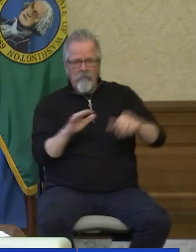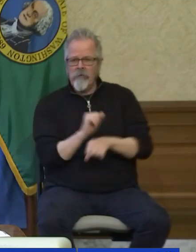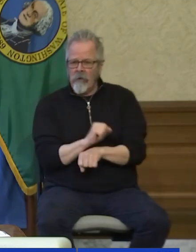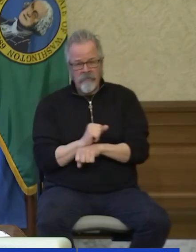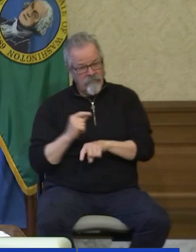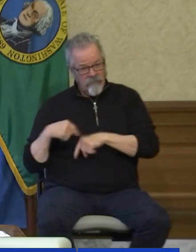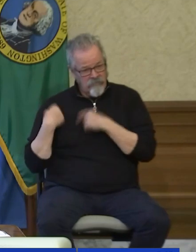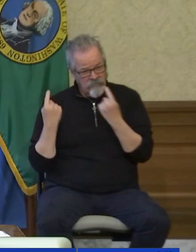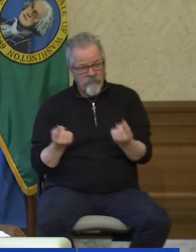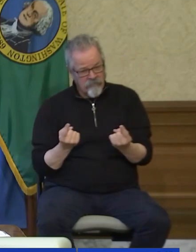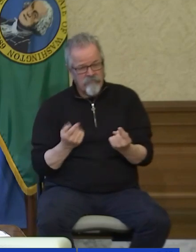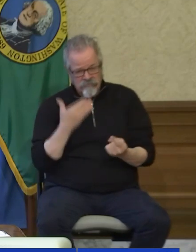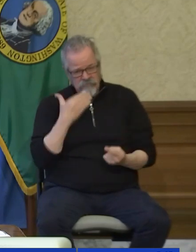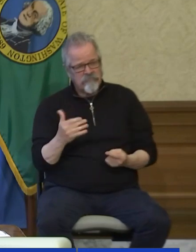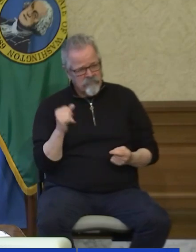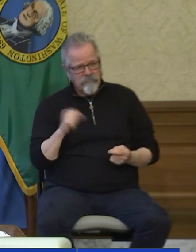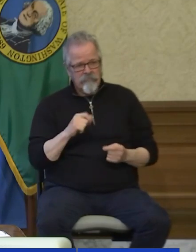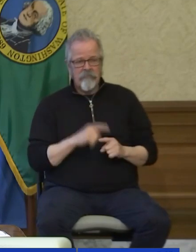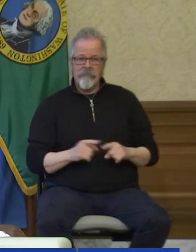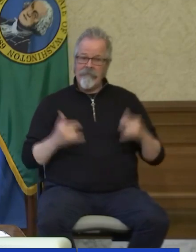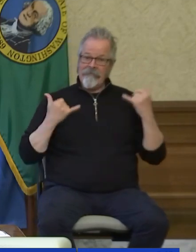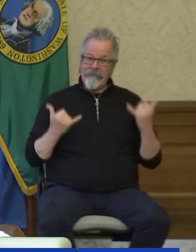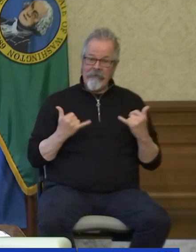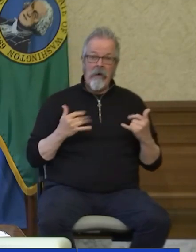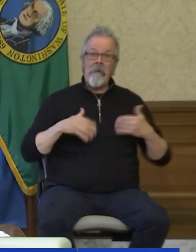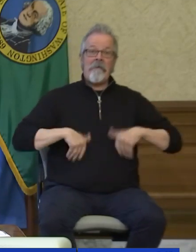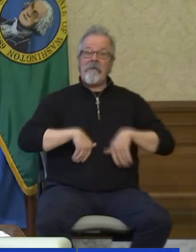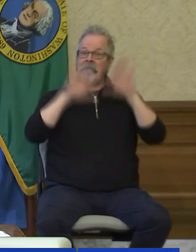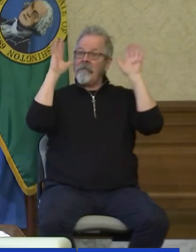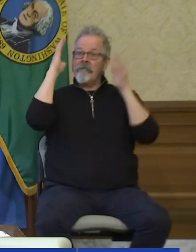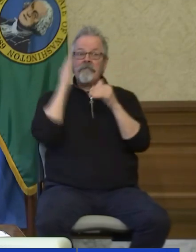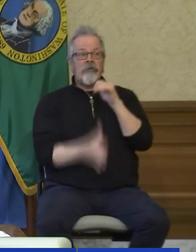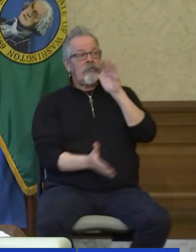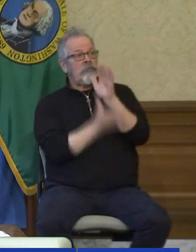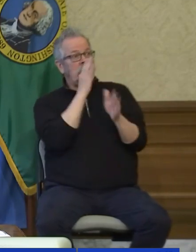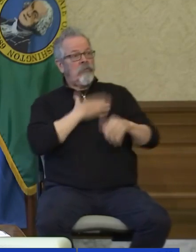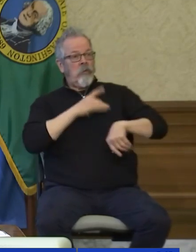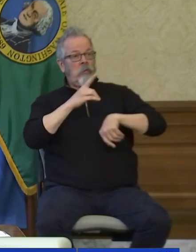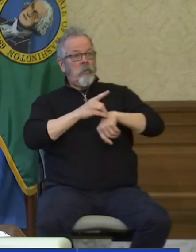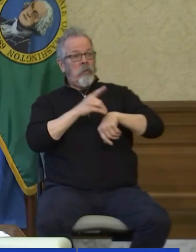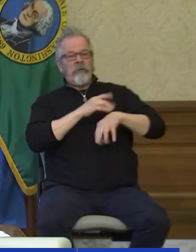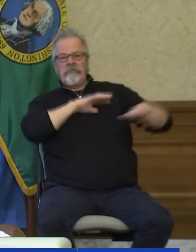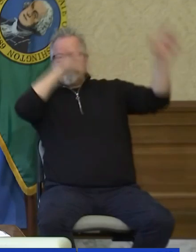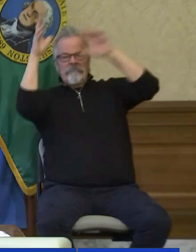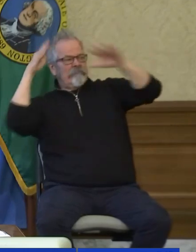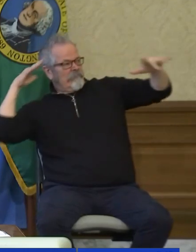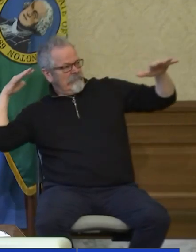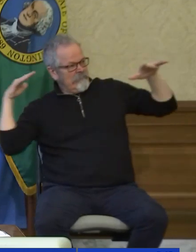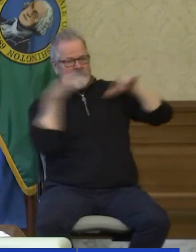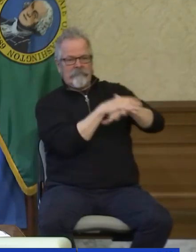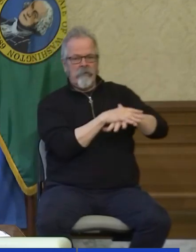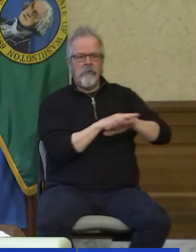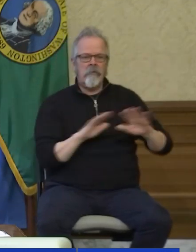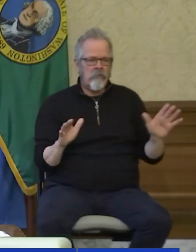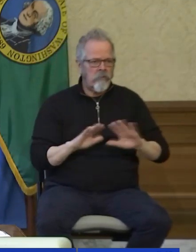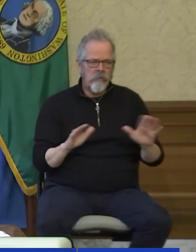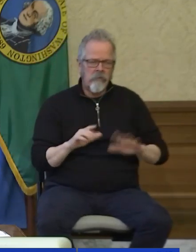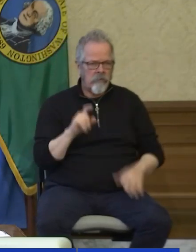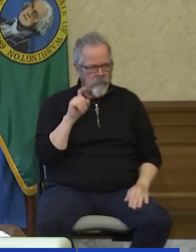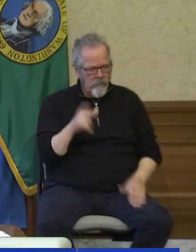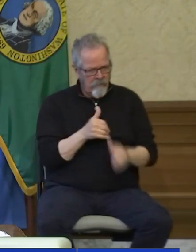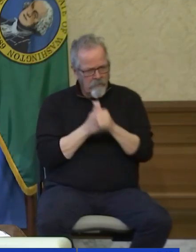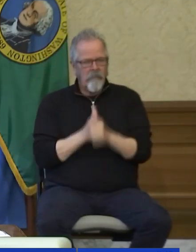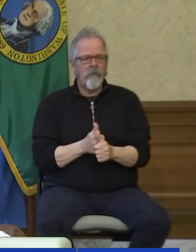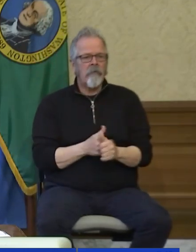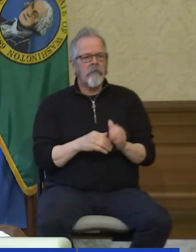time. So phase 2 will allow additional expansions of outdoor recreation activities that are not allowed